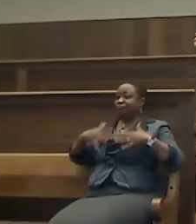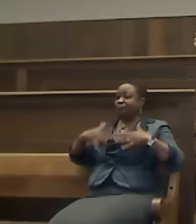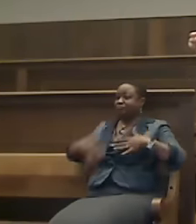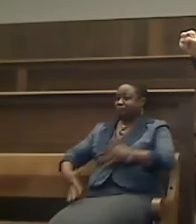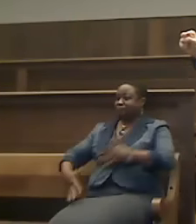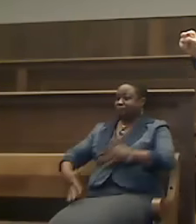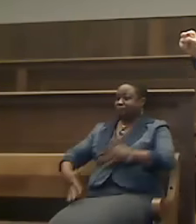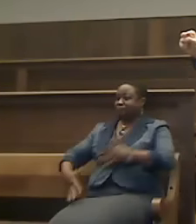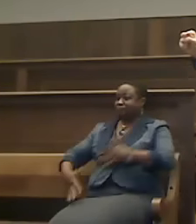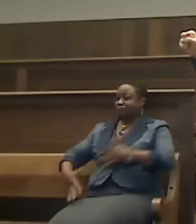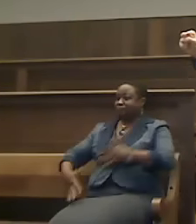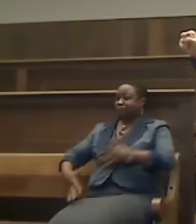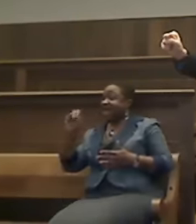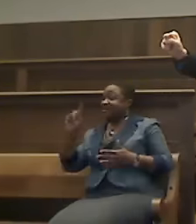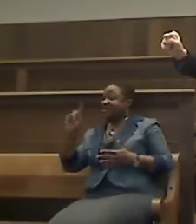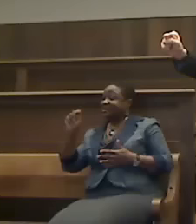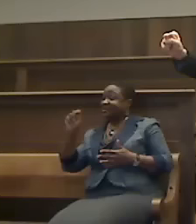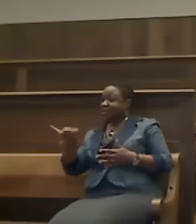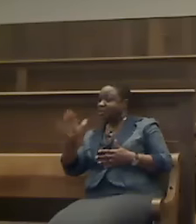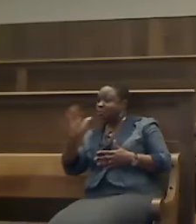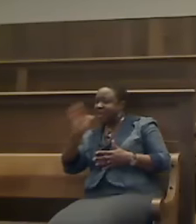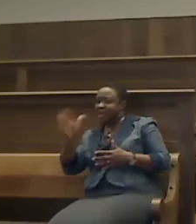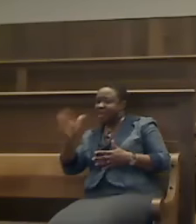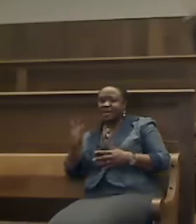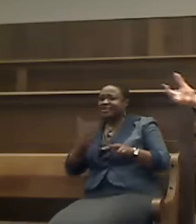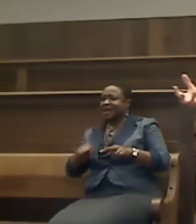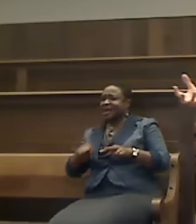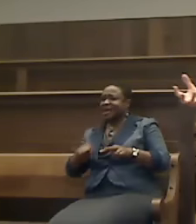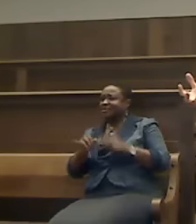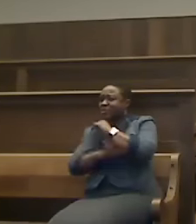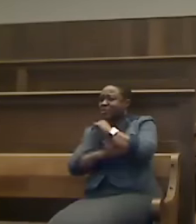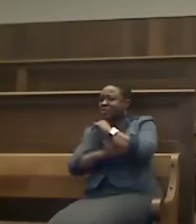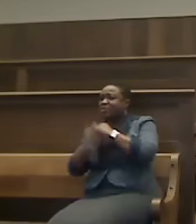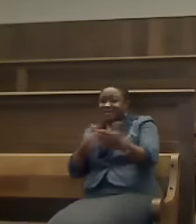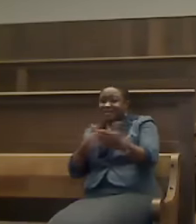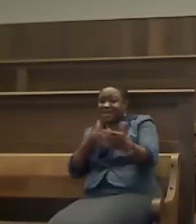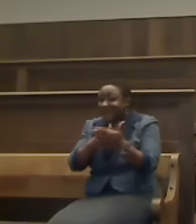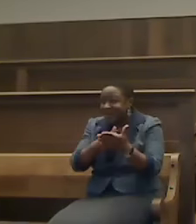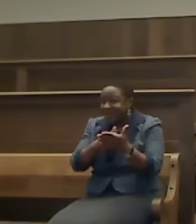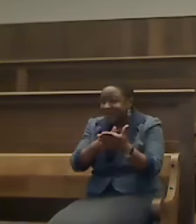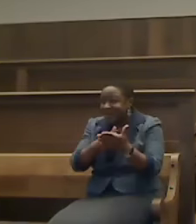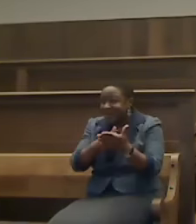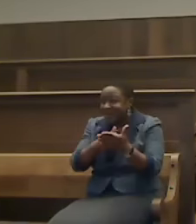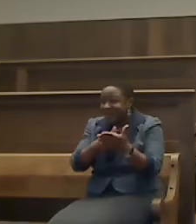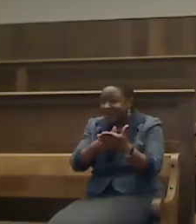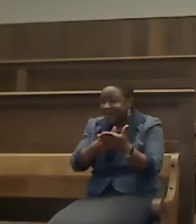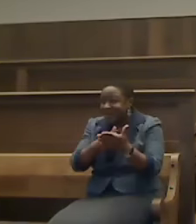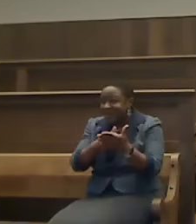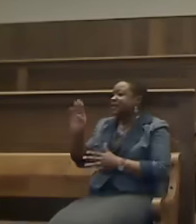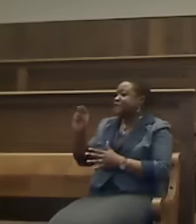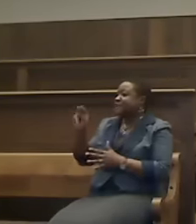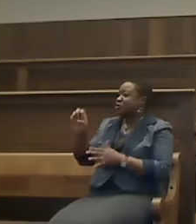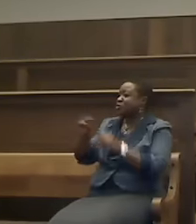it as a foreign invader, which programs the immune system to